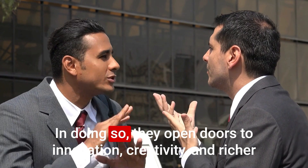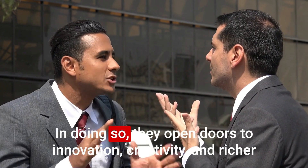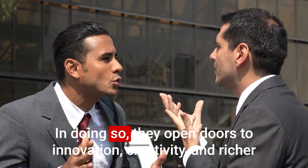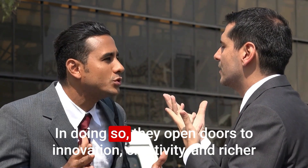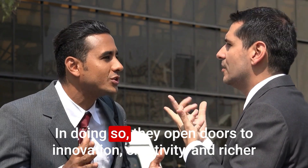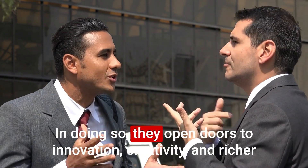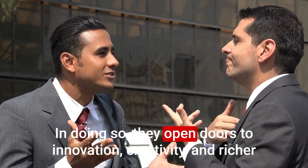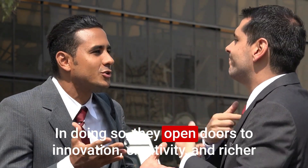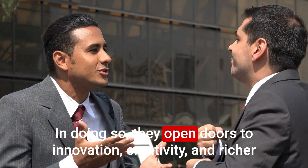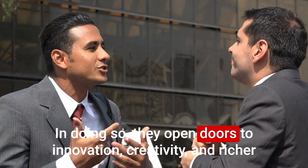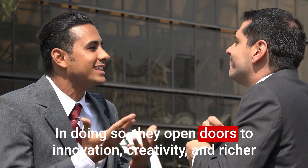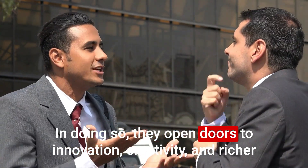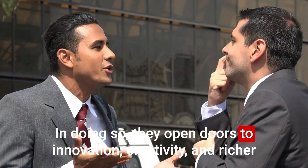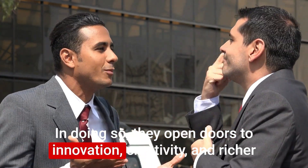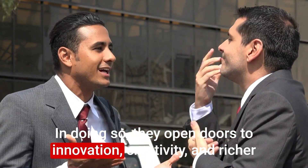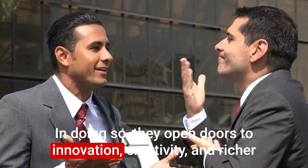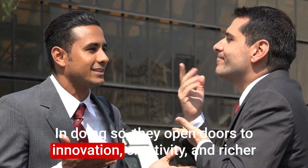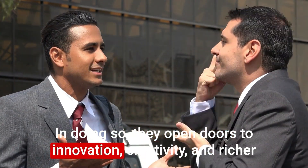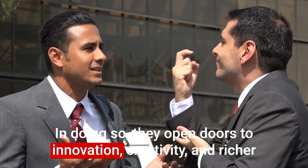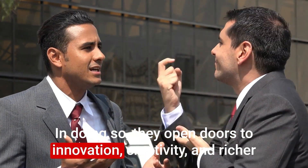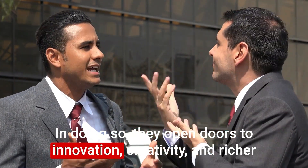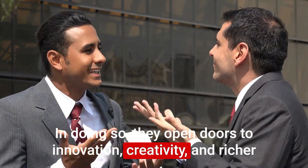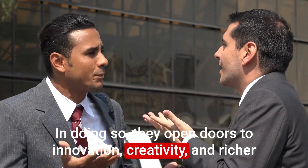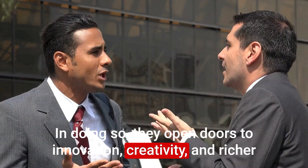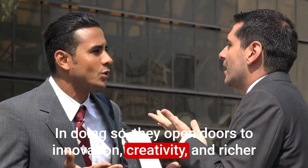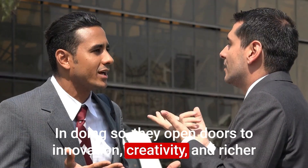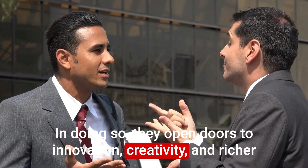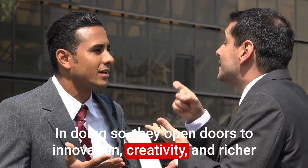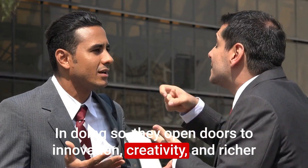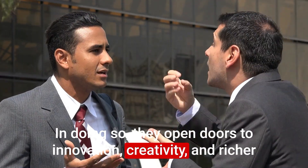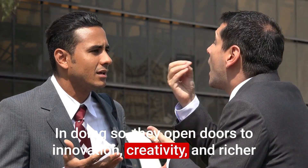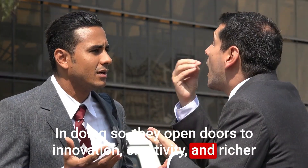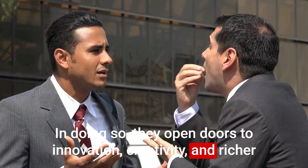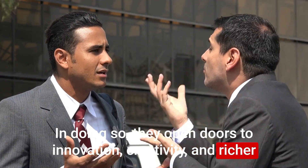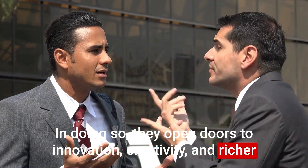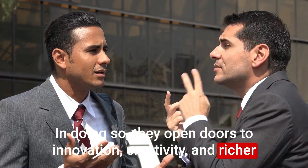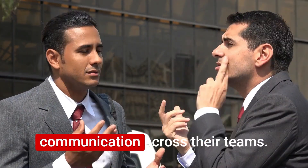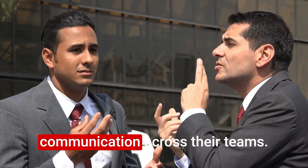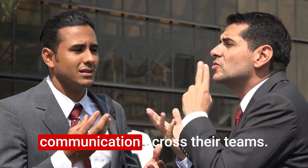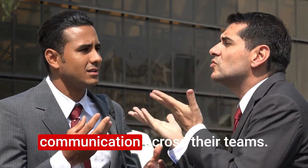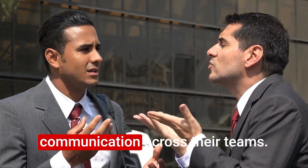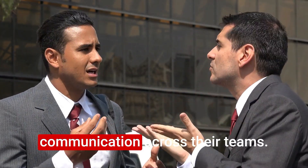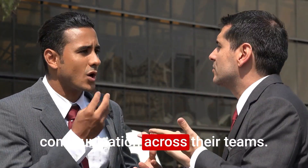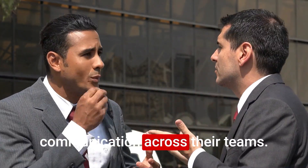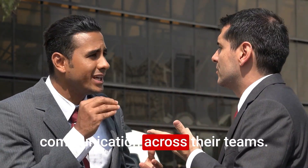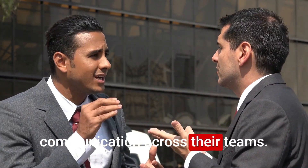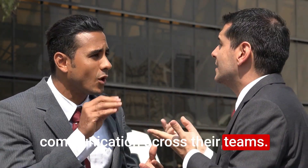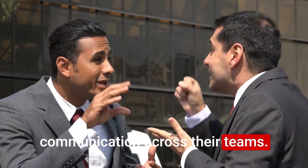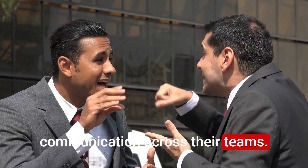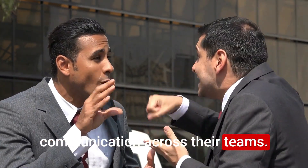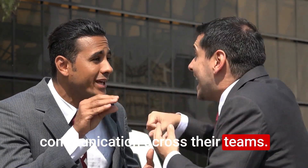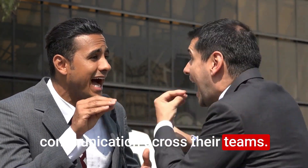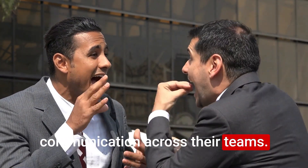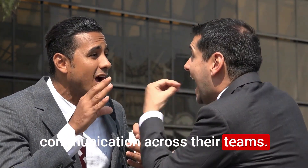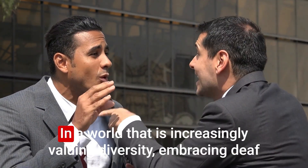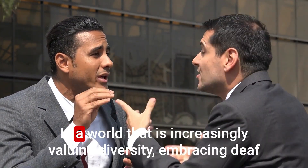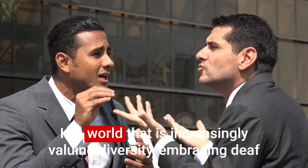so, they open doors to innovation, creativity, and richer communication across their teams. In a world